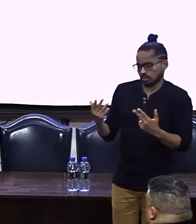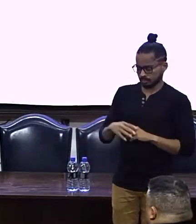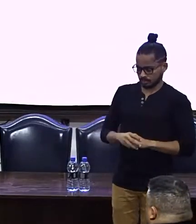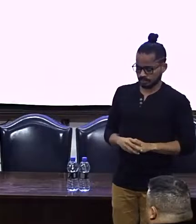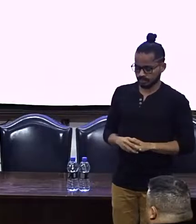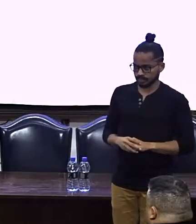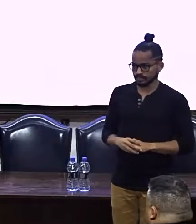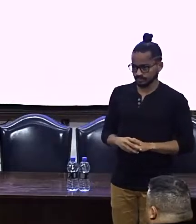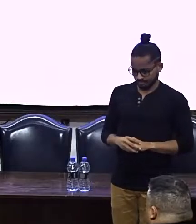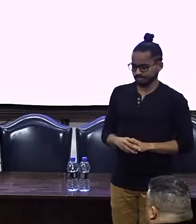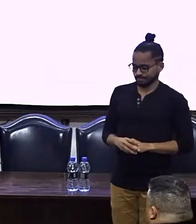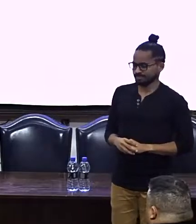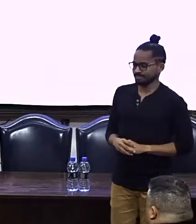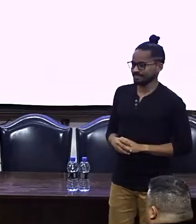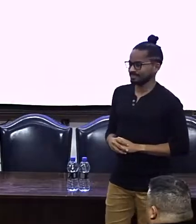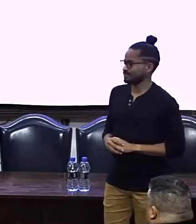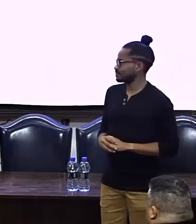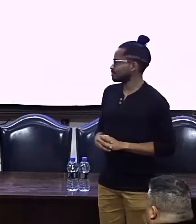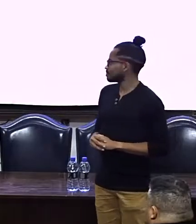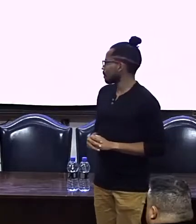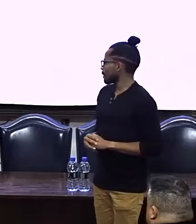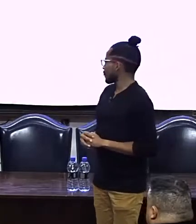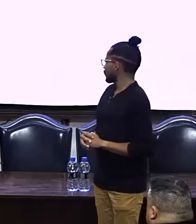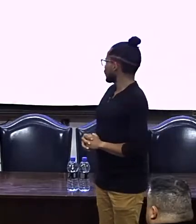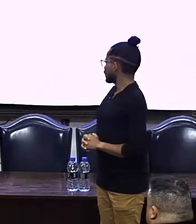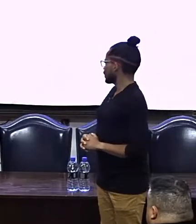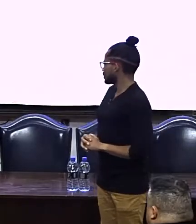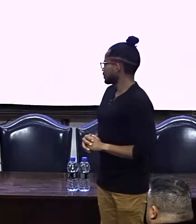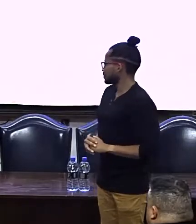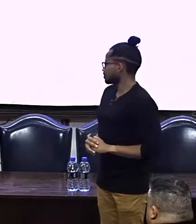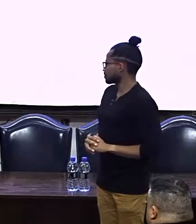em função da organização temporal da fala.